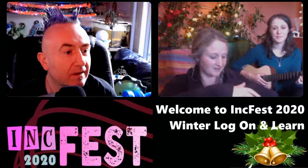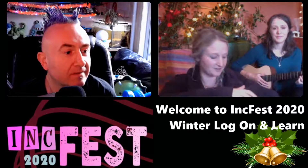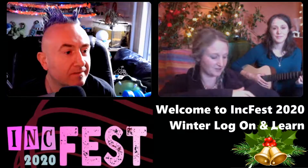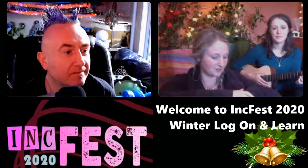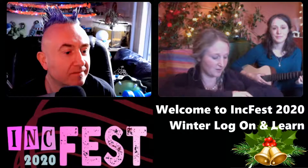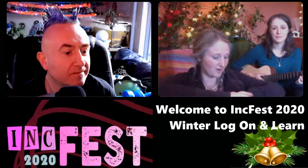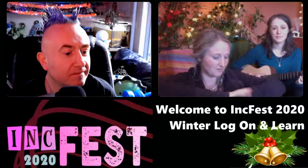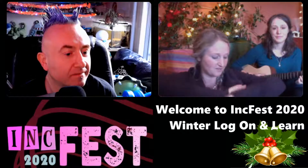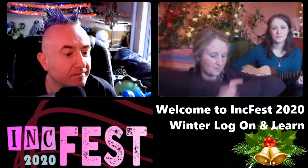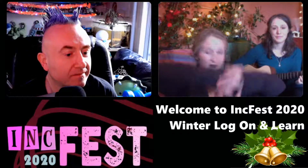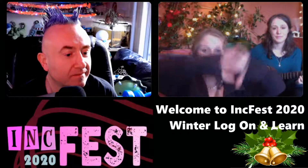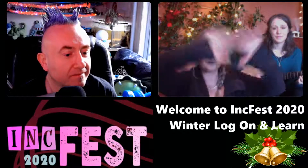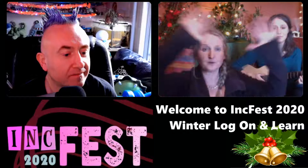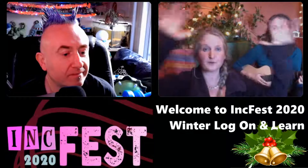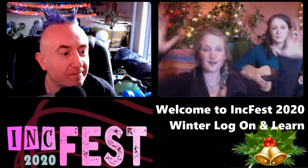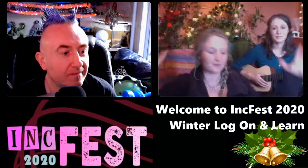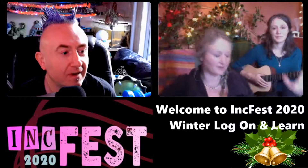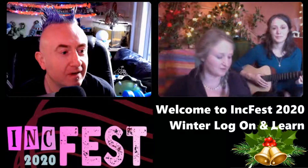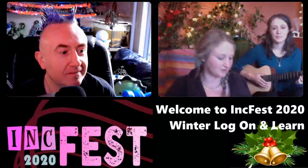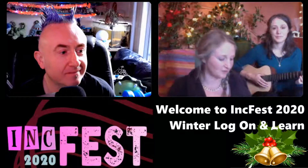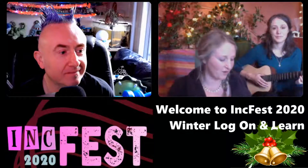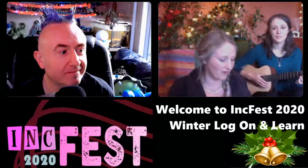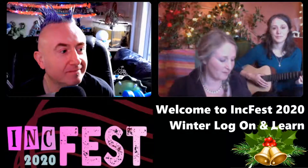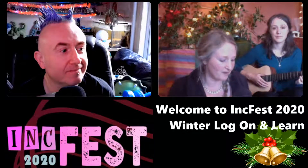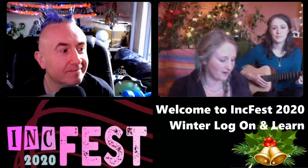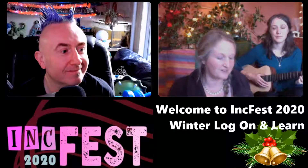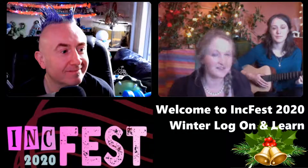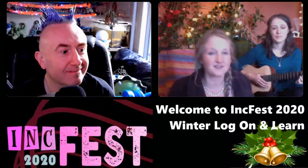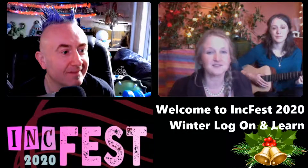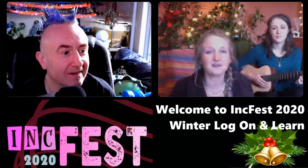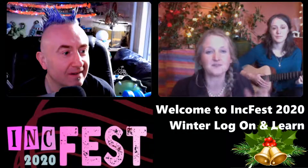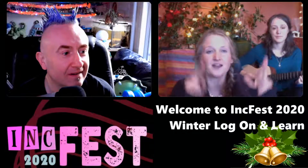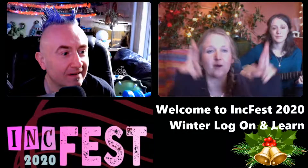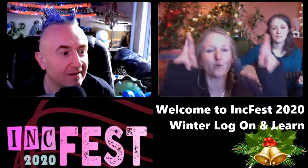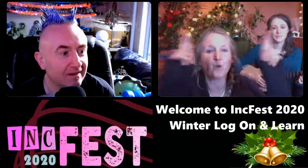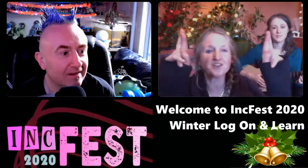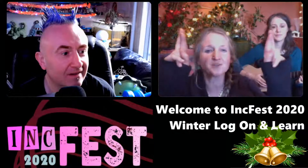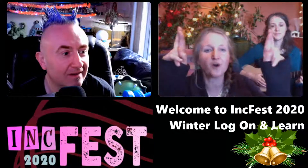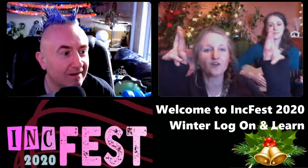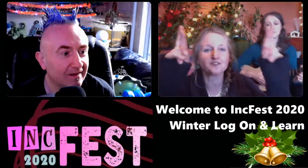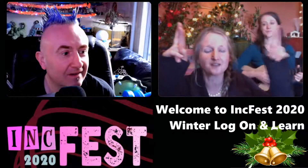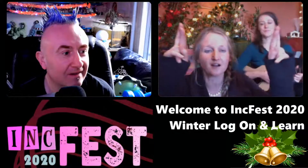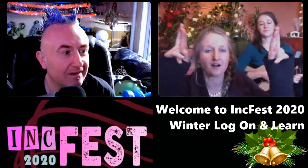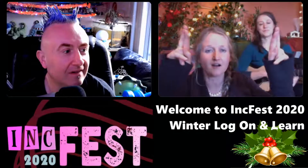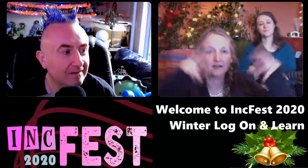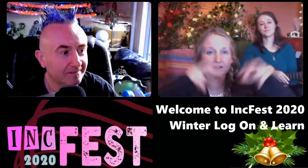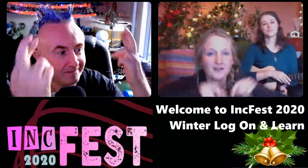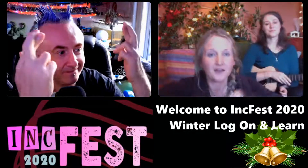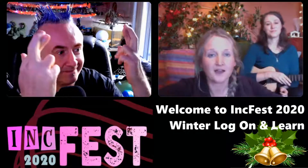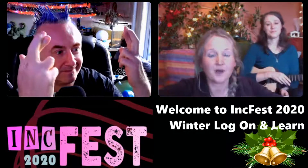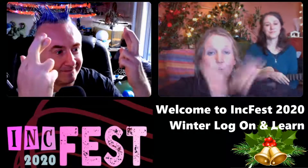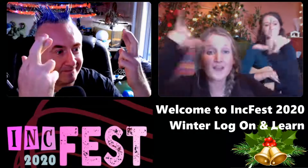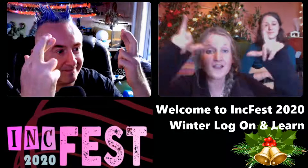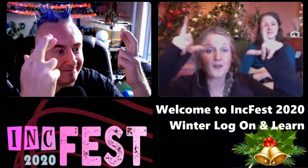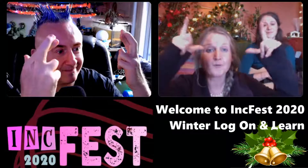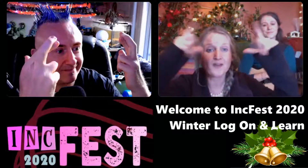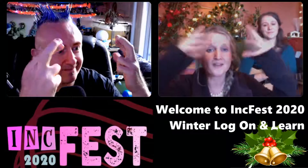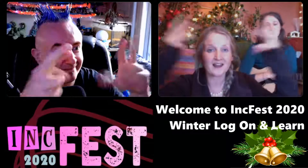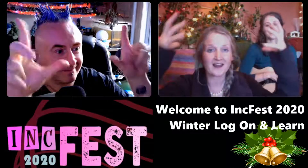into Somewhere Over a Rainbow. So you've got that bit where it's saying, someday I'll wish upon a star and I'll wake up where the clouds